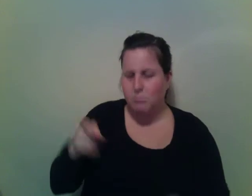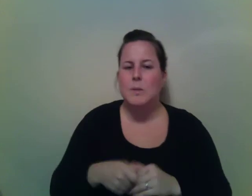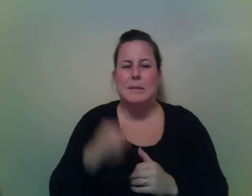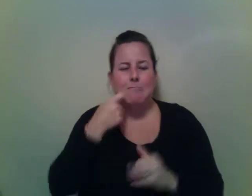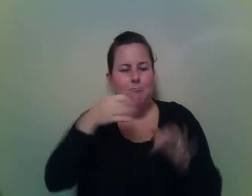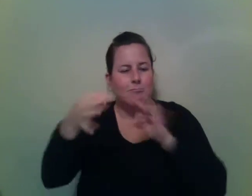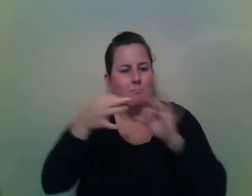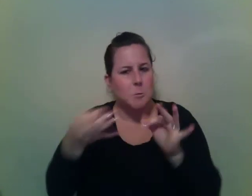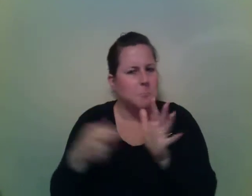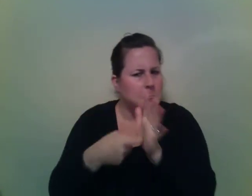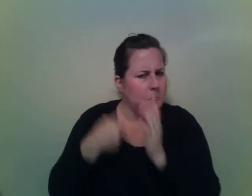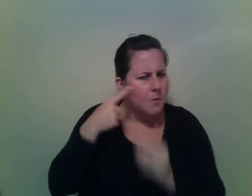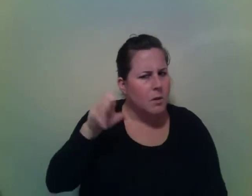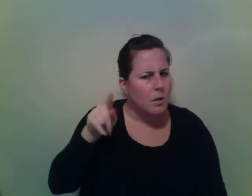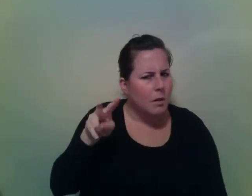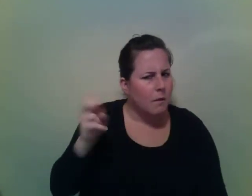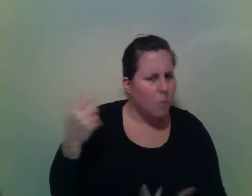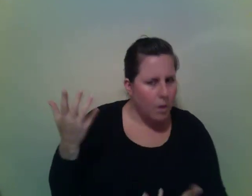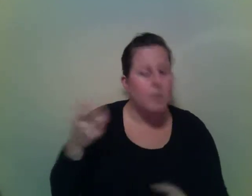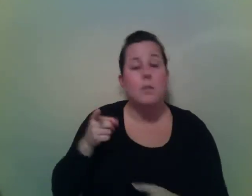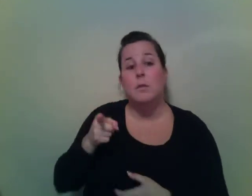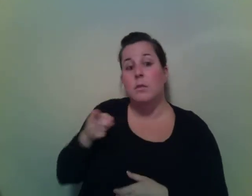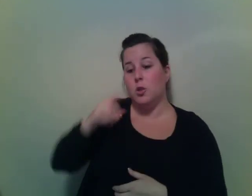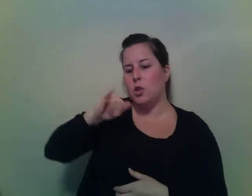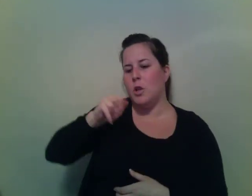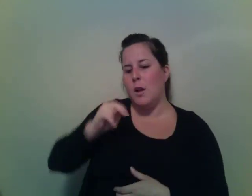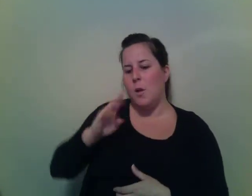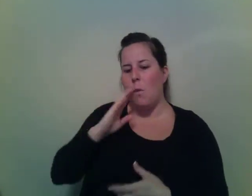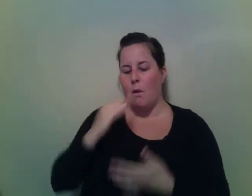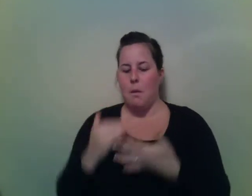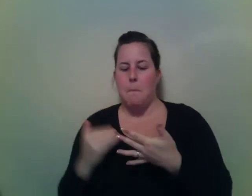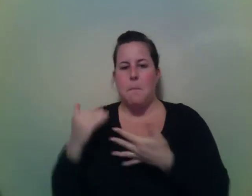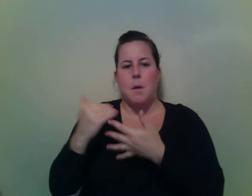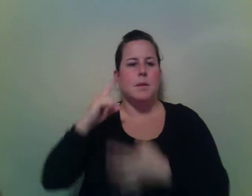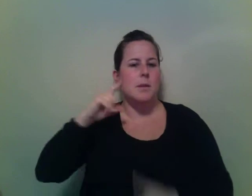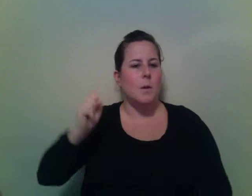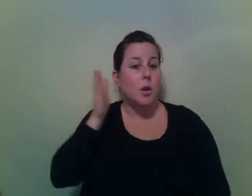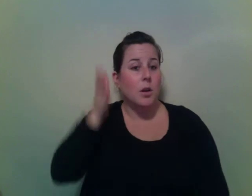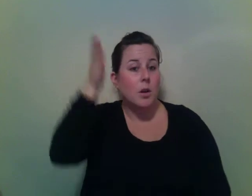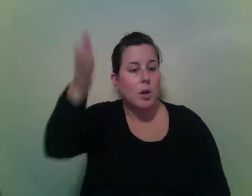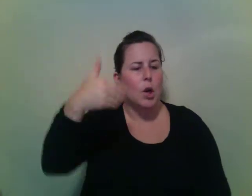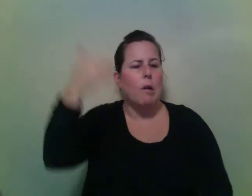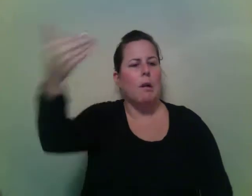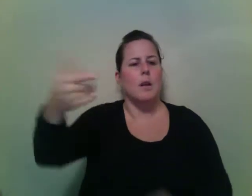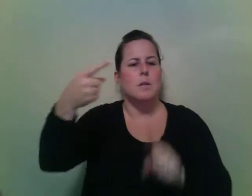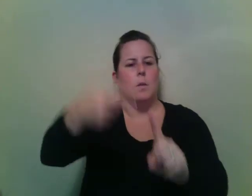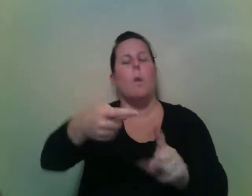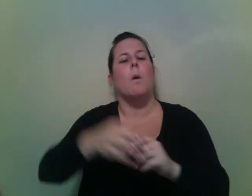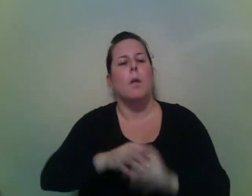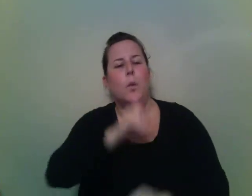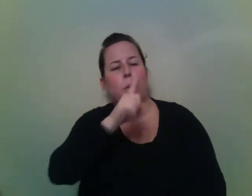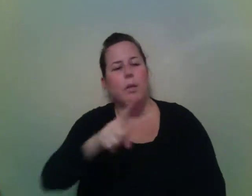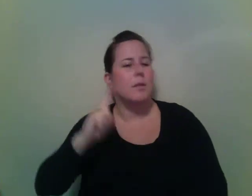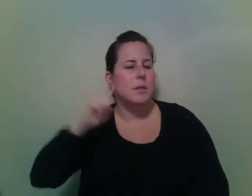she is going to be ranking up to silver at some point. That would be her next goal. And really, silver should be gold for everybody.